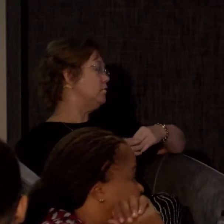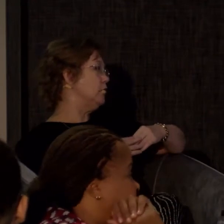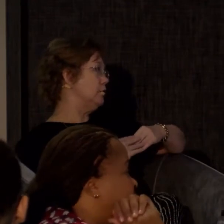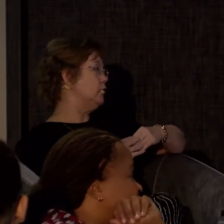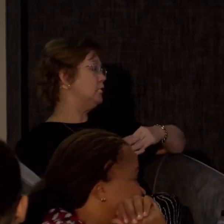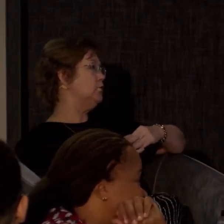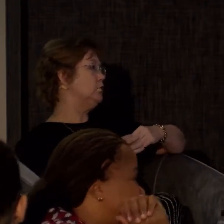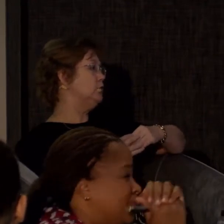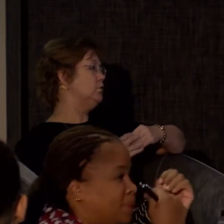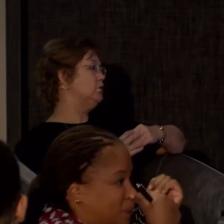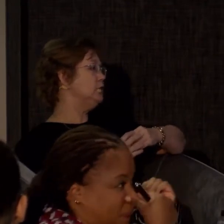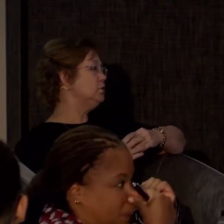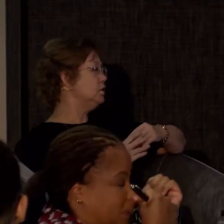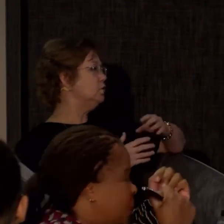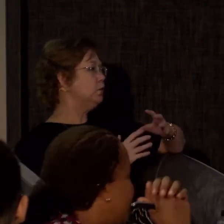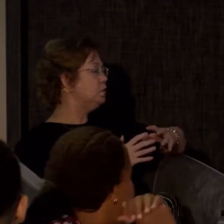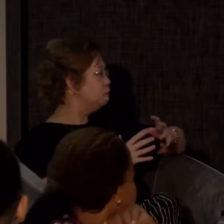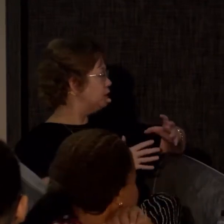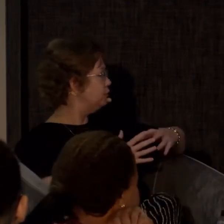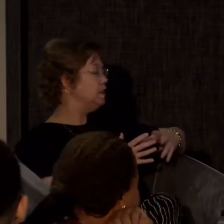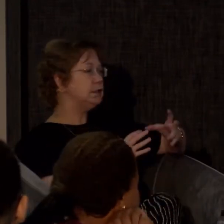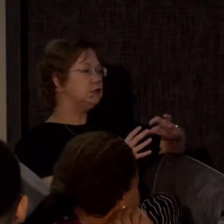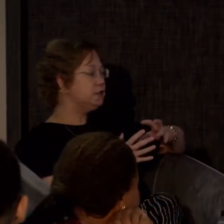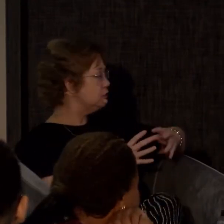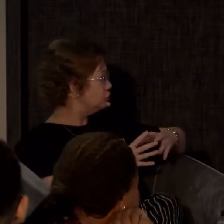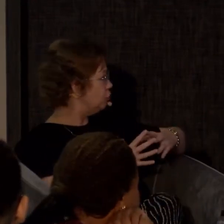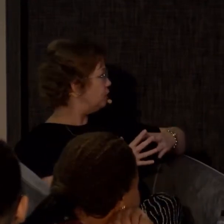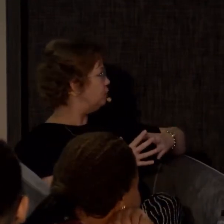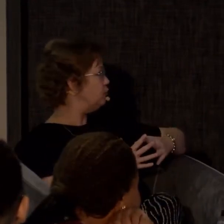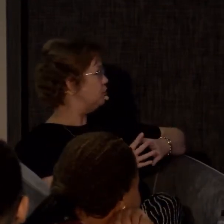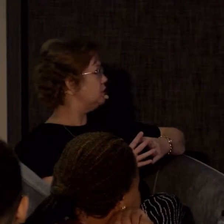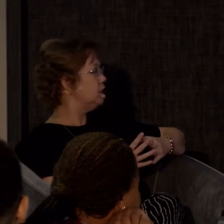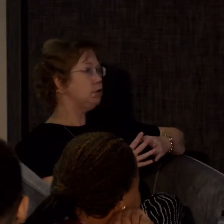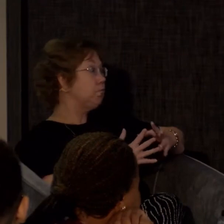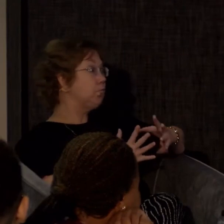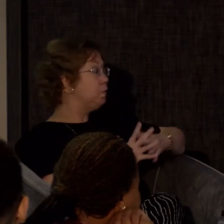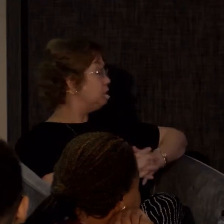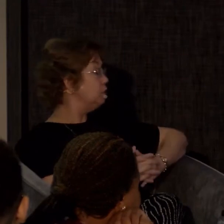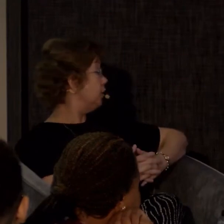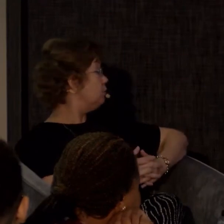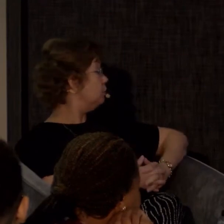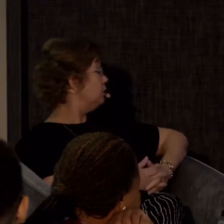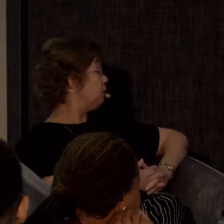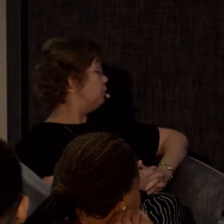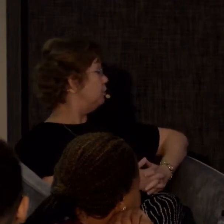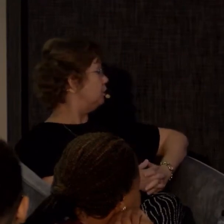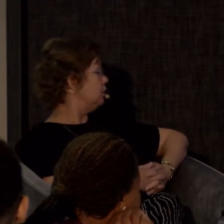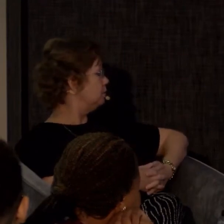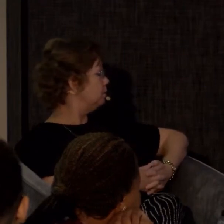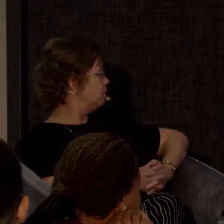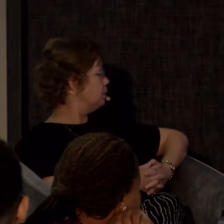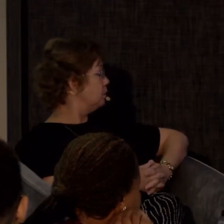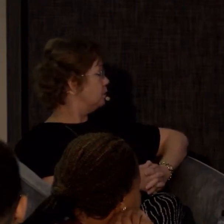are, I think, if you listen and you follow Twitter feeds and you listen to commentary, people are saying, oh, sorry, I'm now doing it my own thing